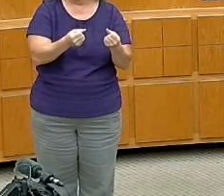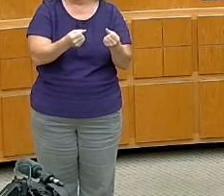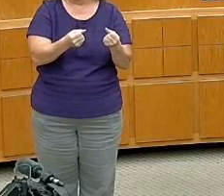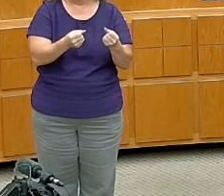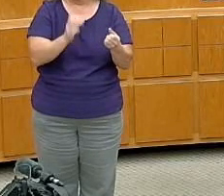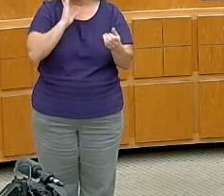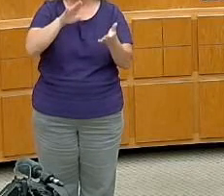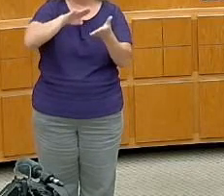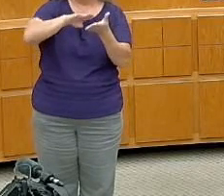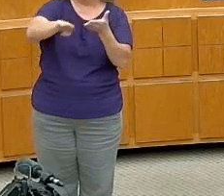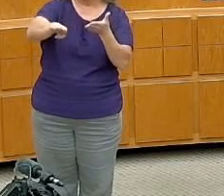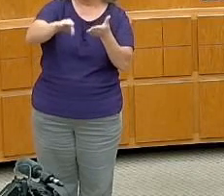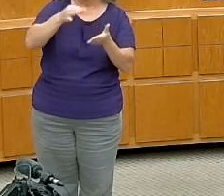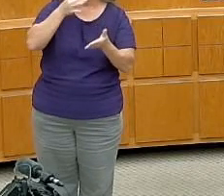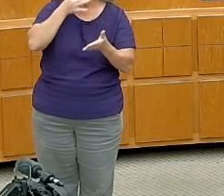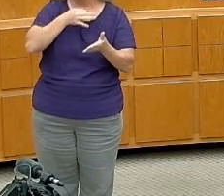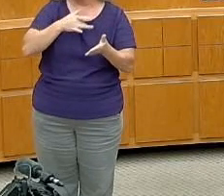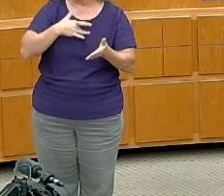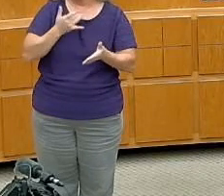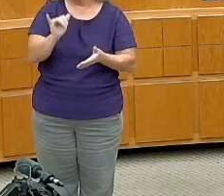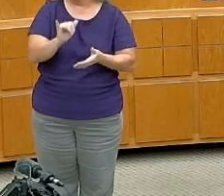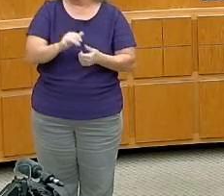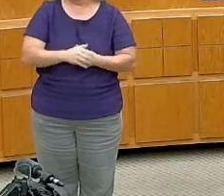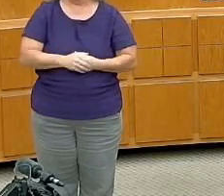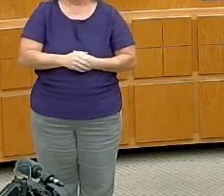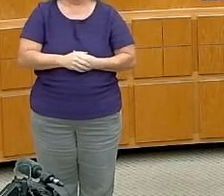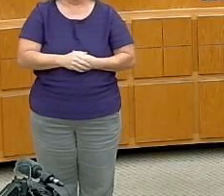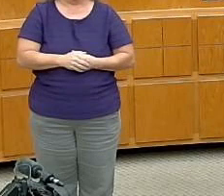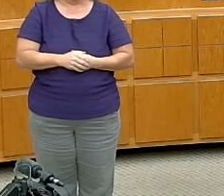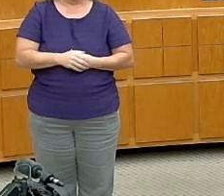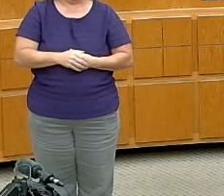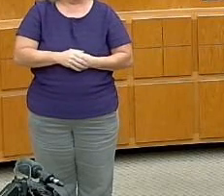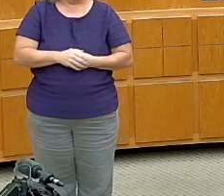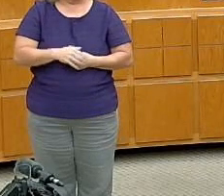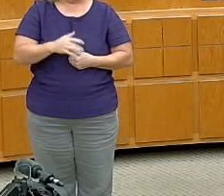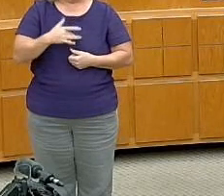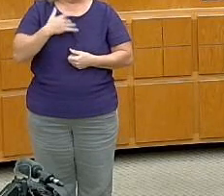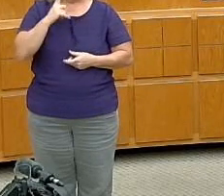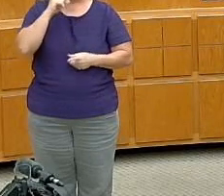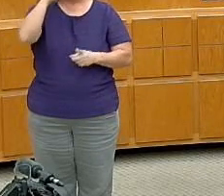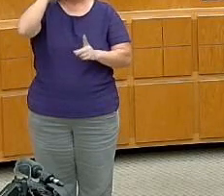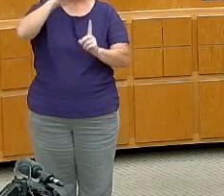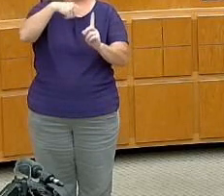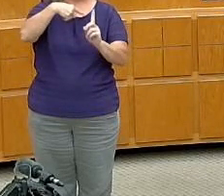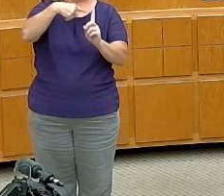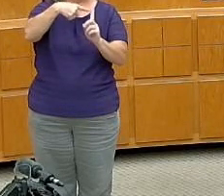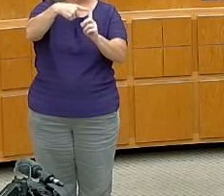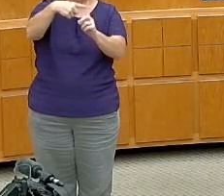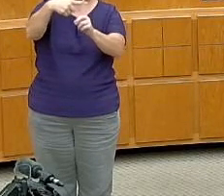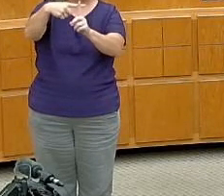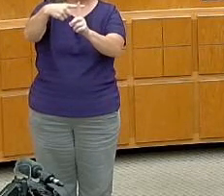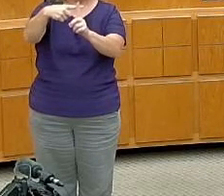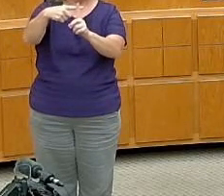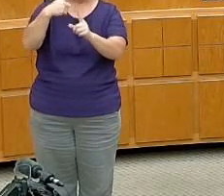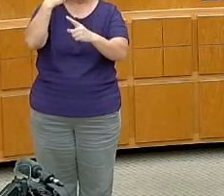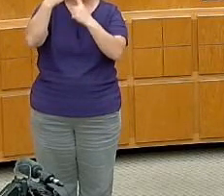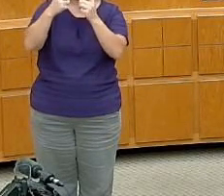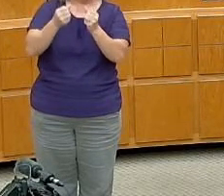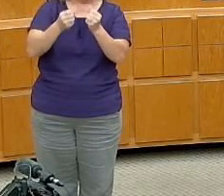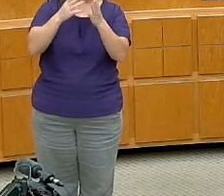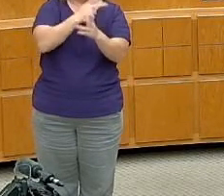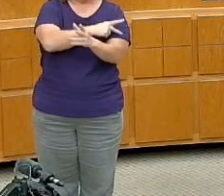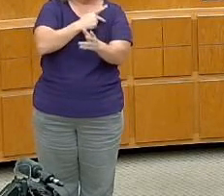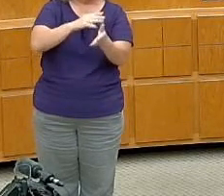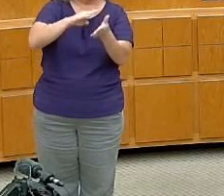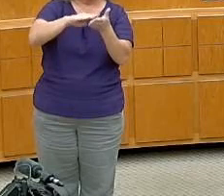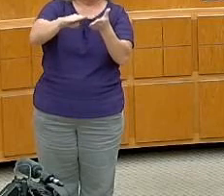I'm cautiously optimistic given the recent progress we made with these patients. In the last 1 week,